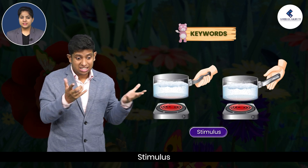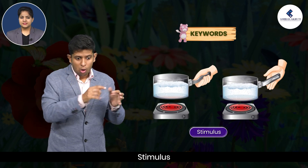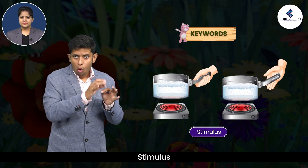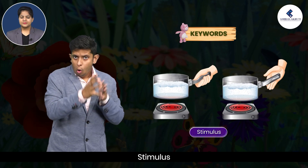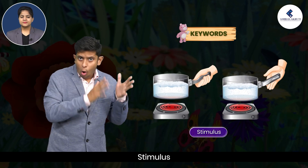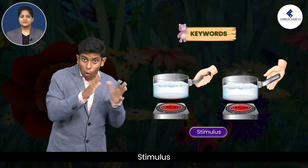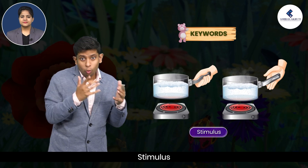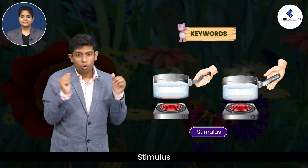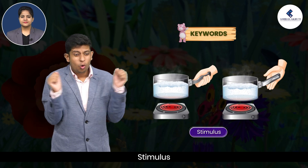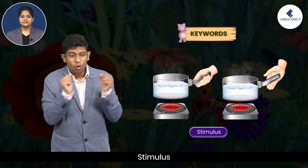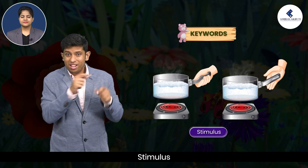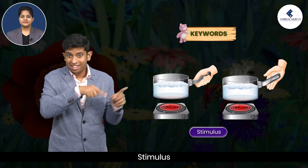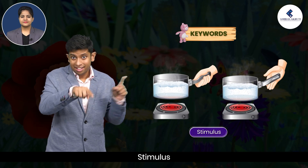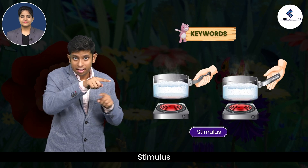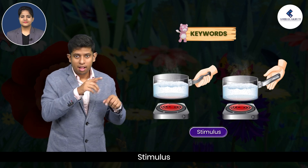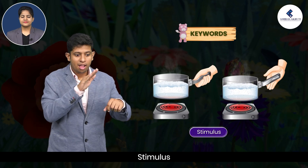stimulus,